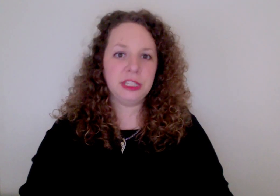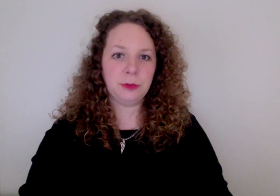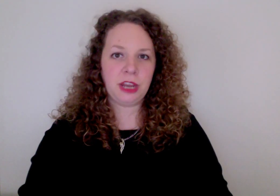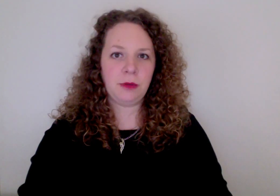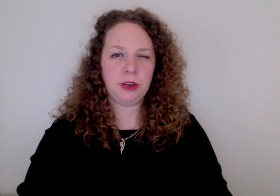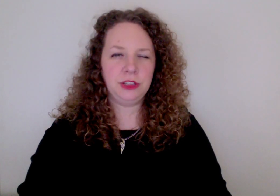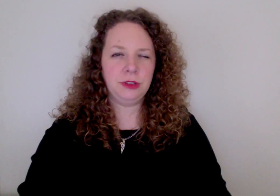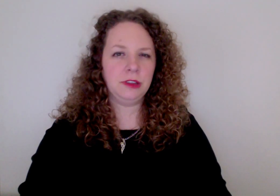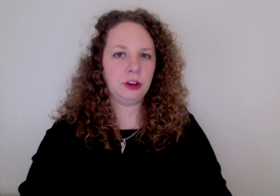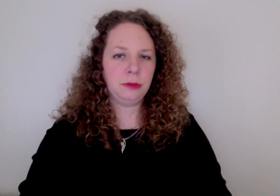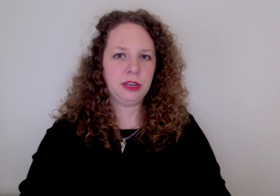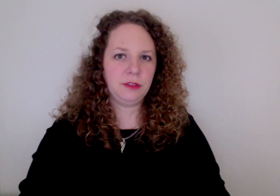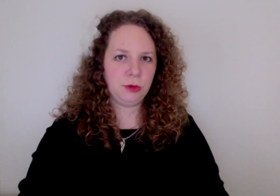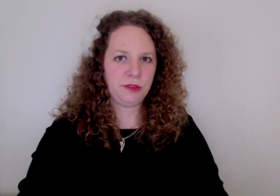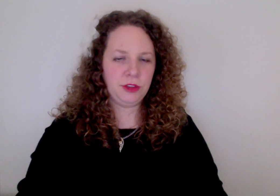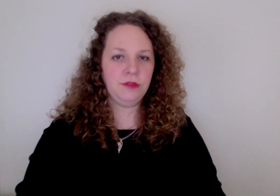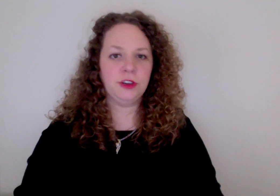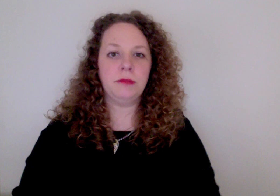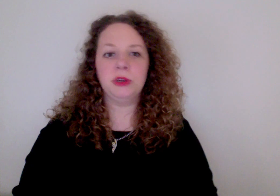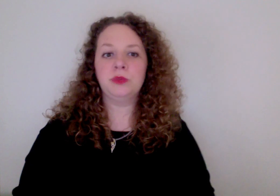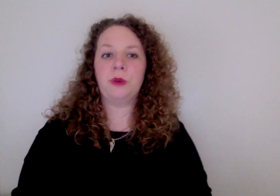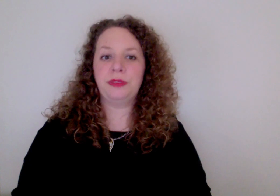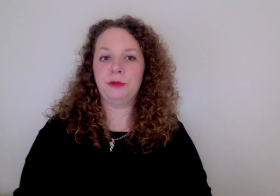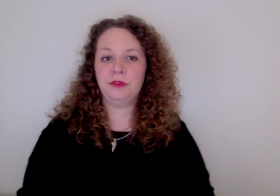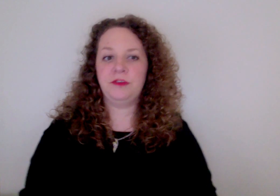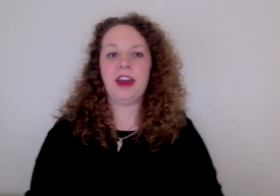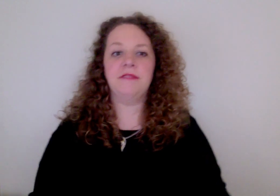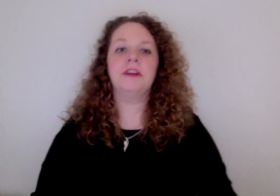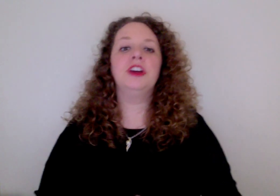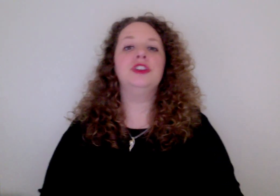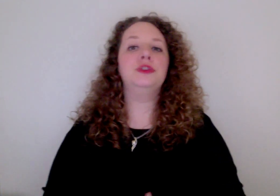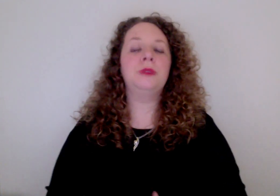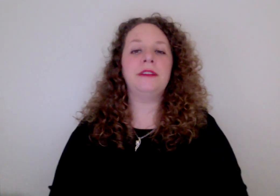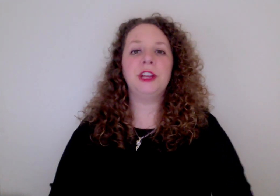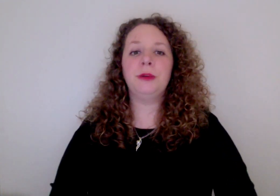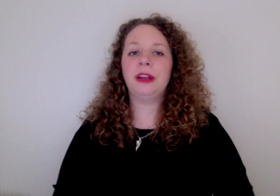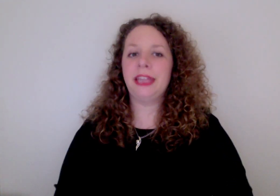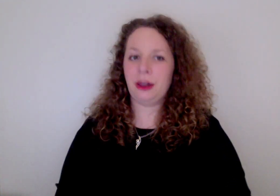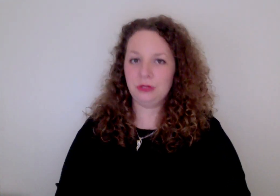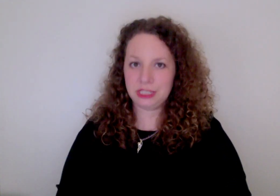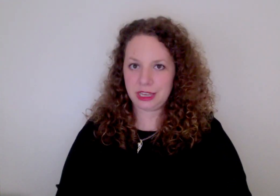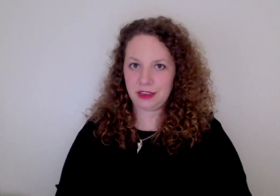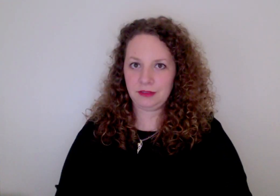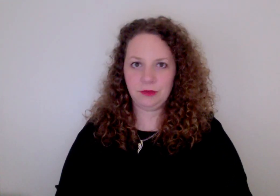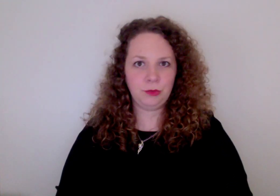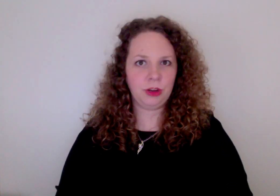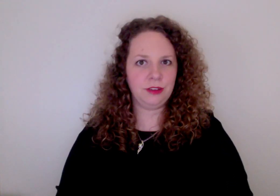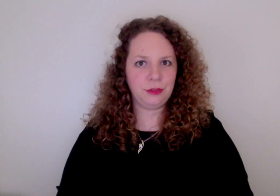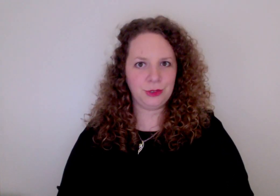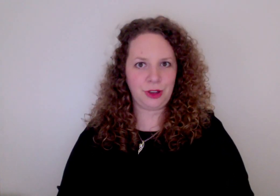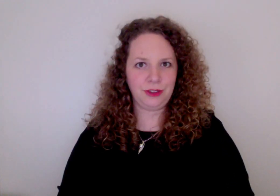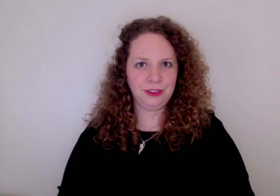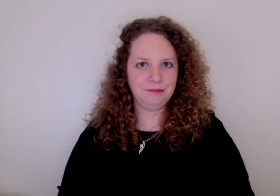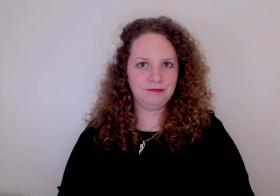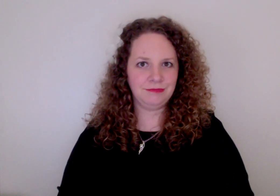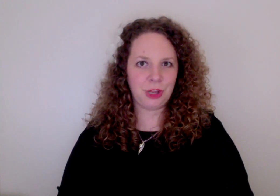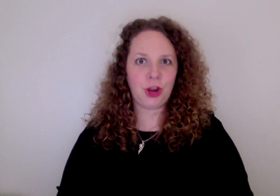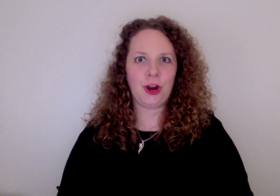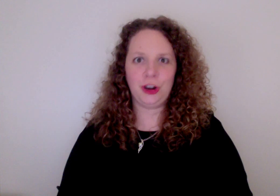one, I want to do a little bit of a review for numbers 1 through 5. So whenever you are counting, what are those called?